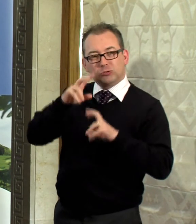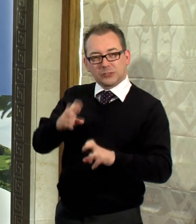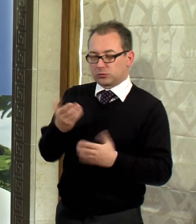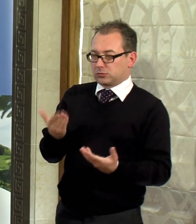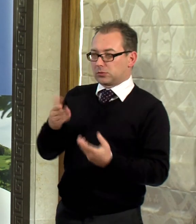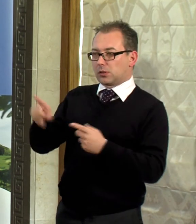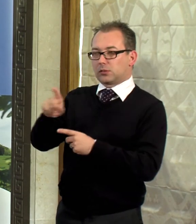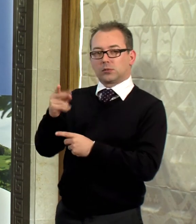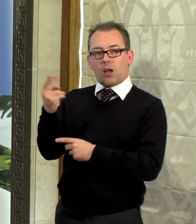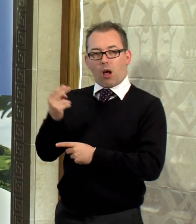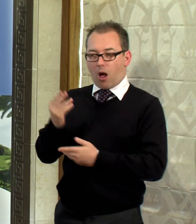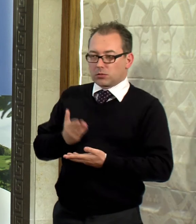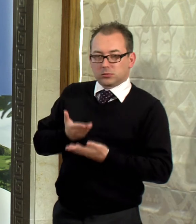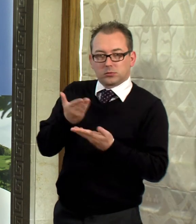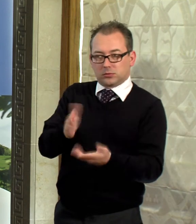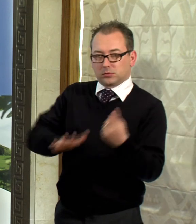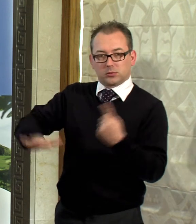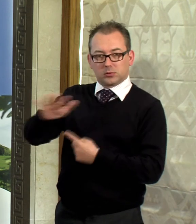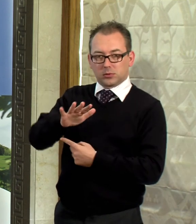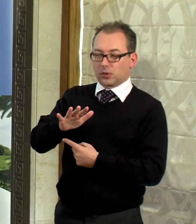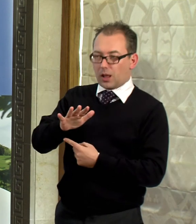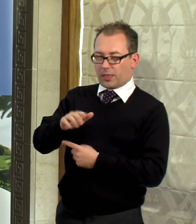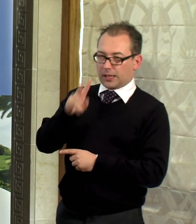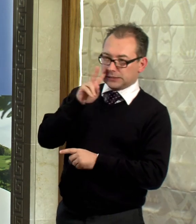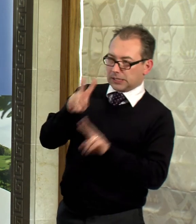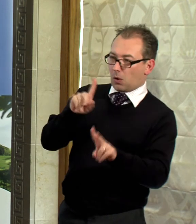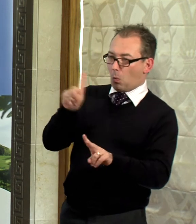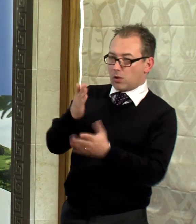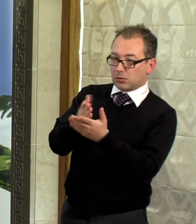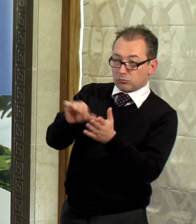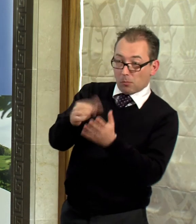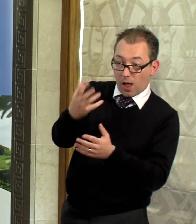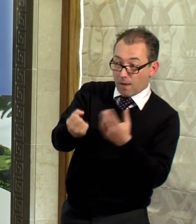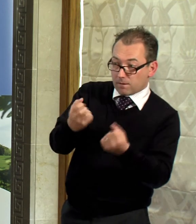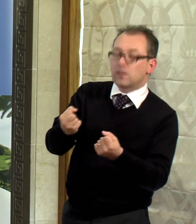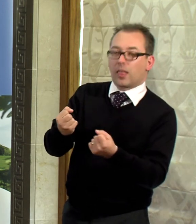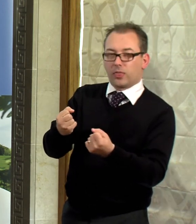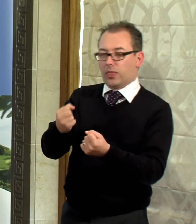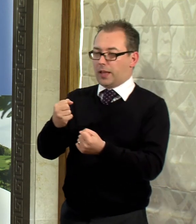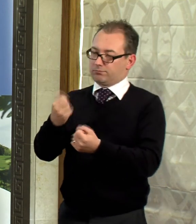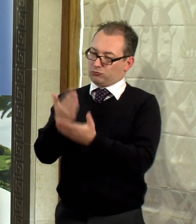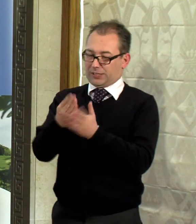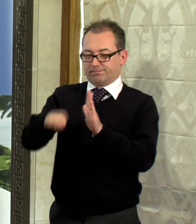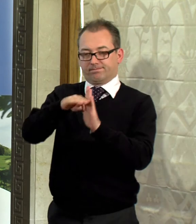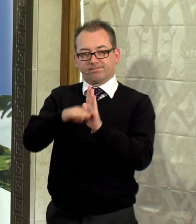provisions to identify problem areas and establish action points.